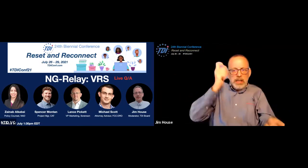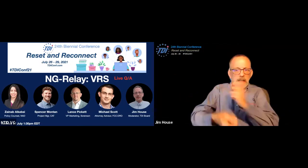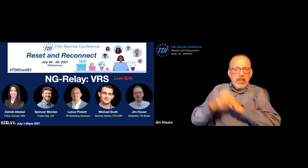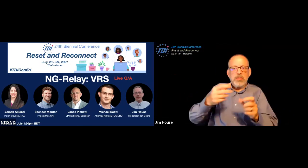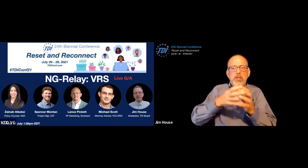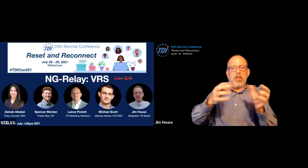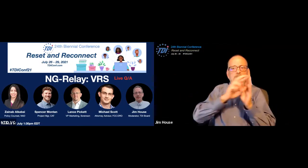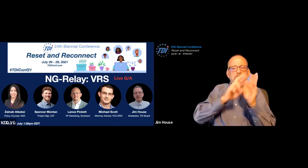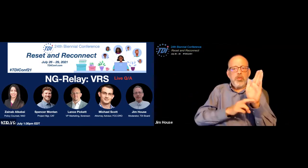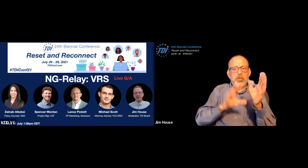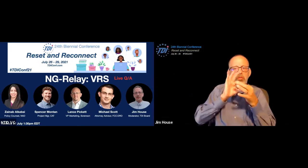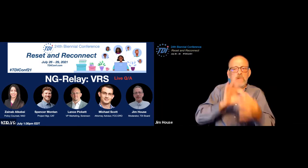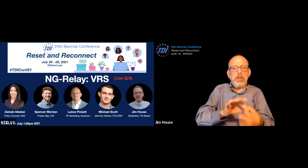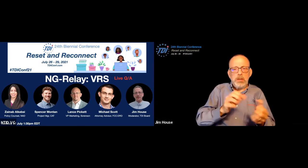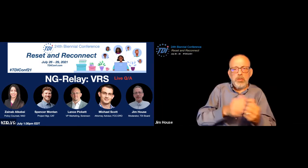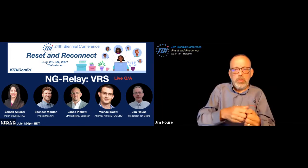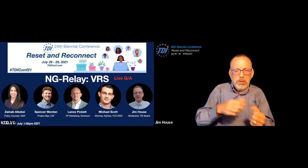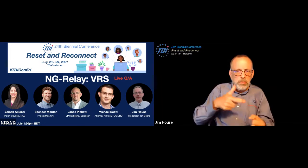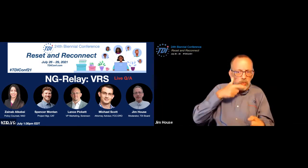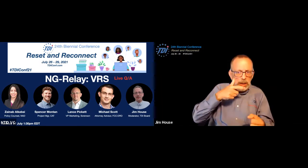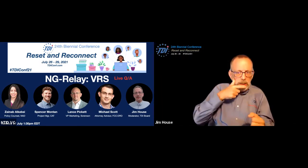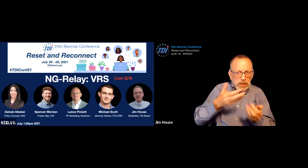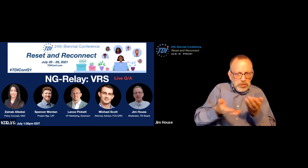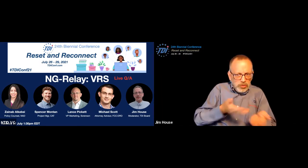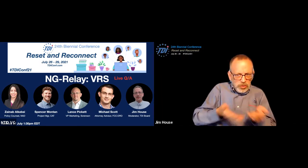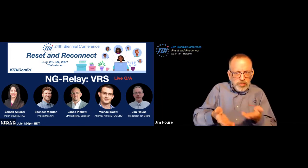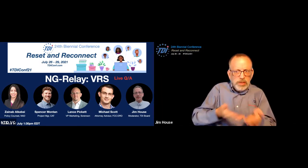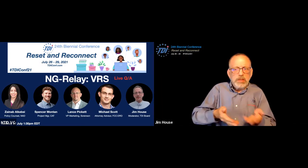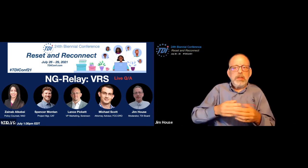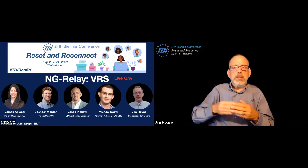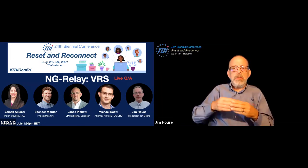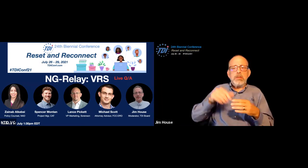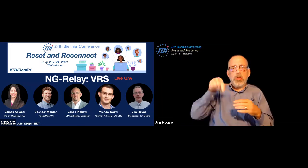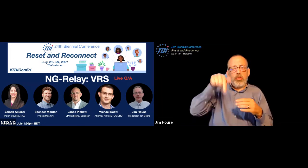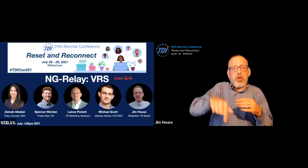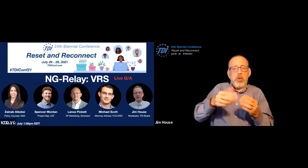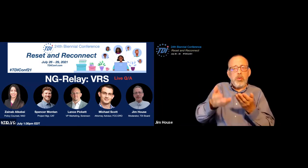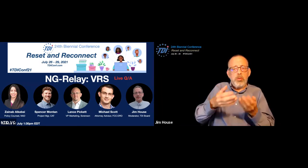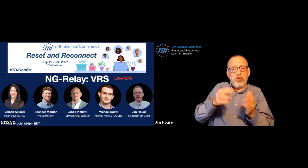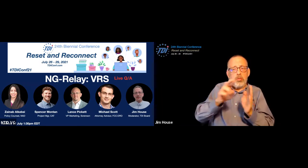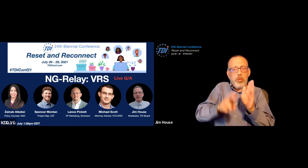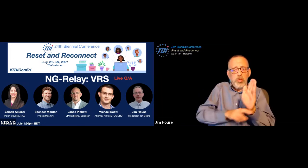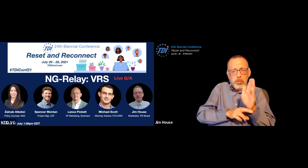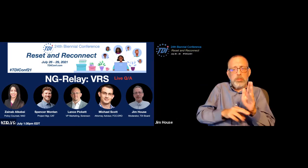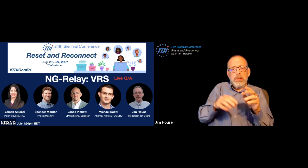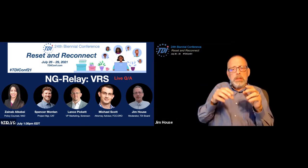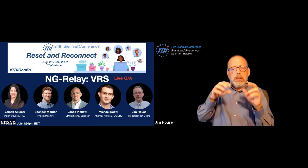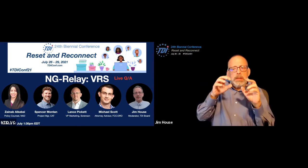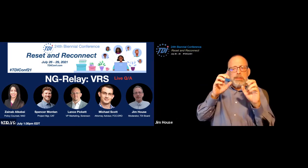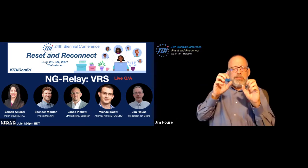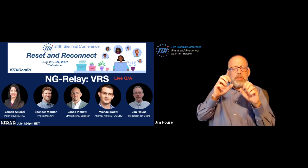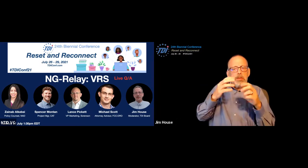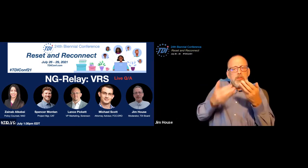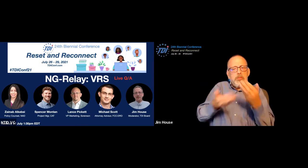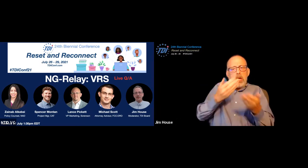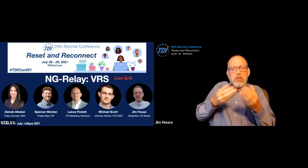during COVID, everybody had to stay home, and we had to change a lot of the rules related with relay services. Those